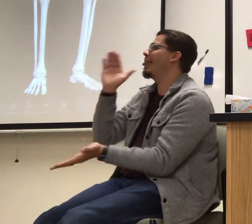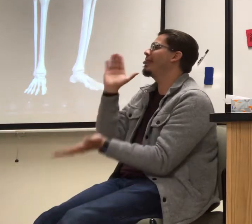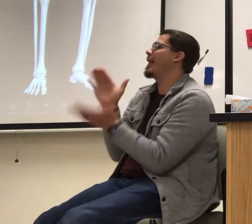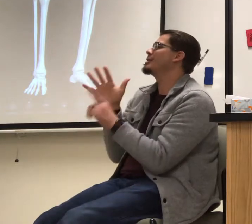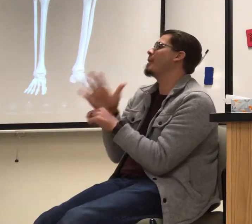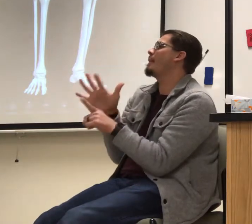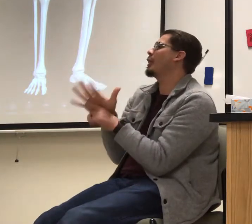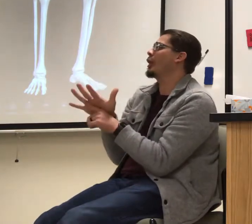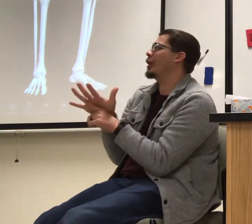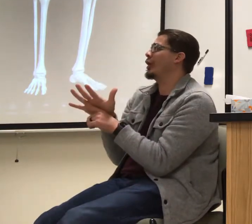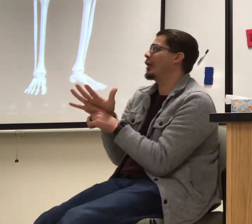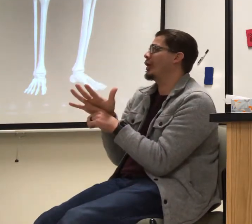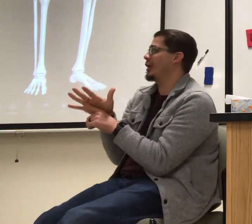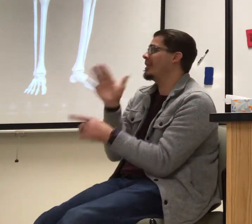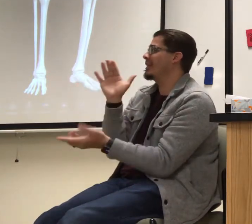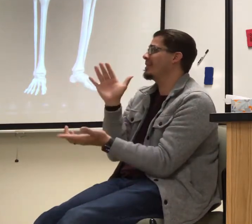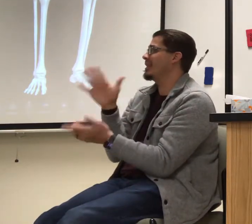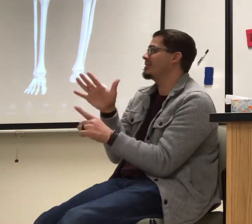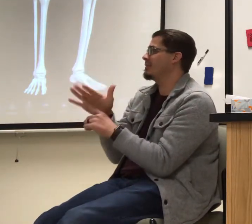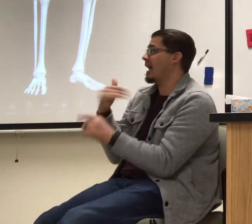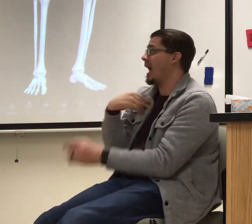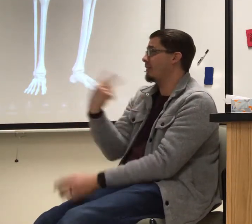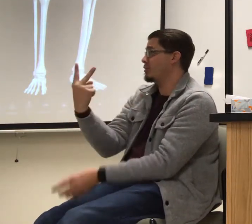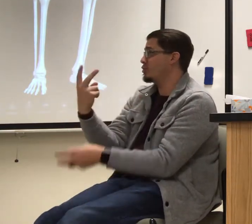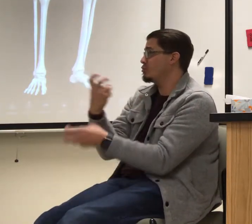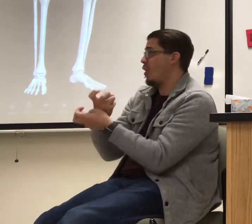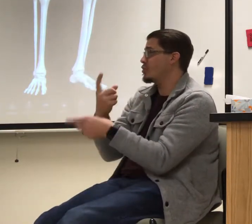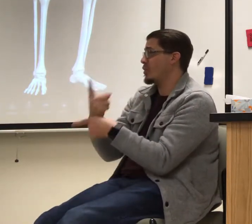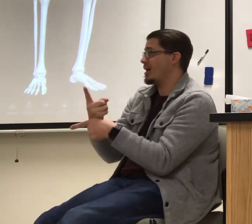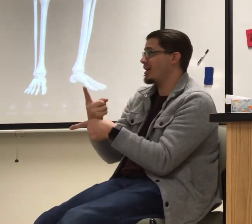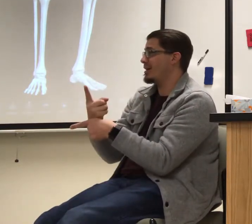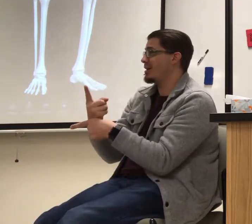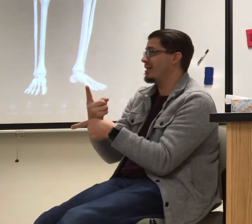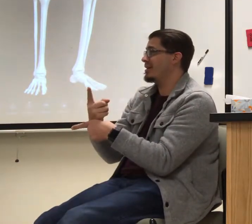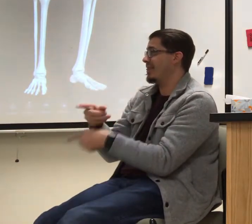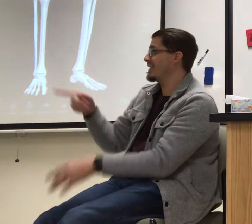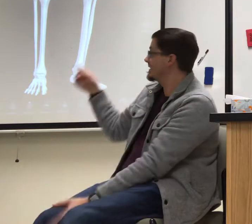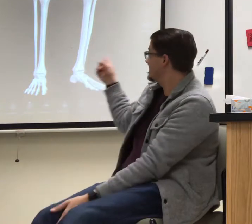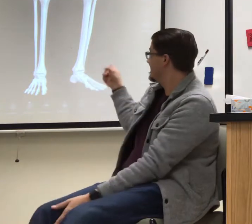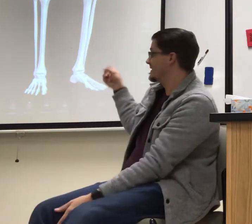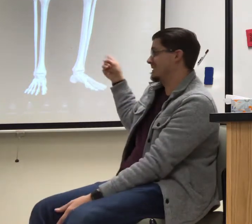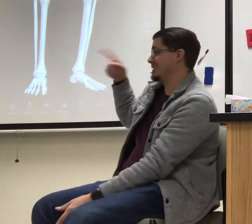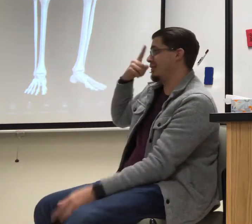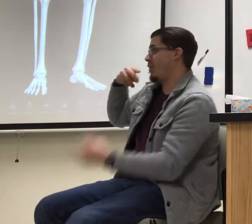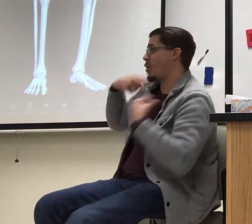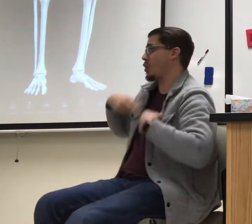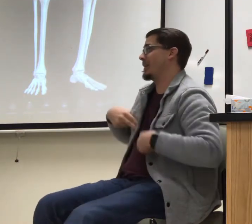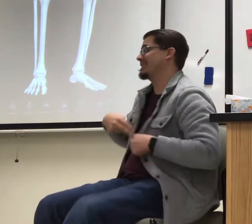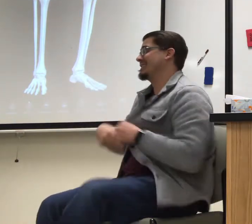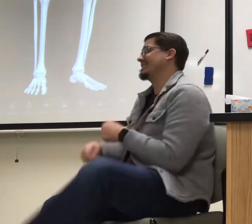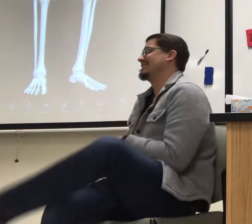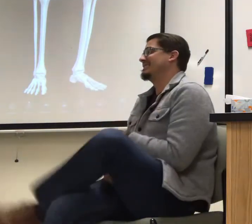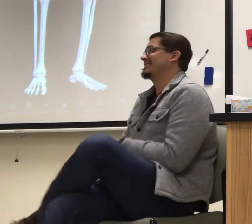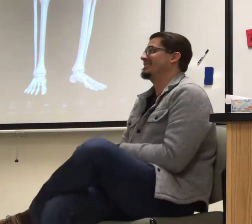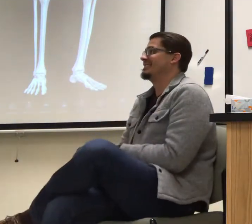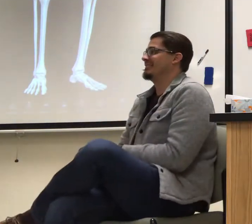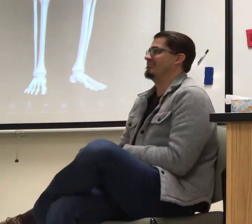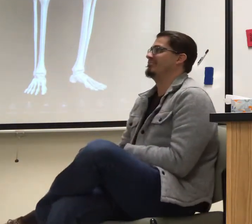popular, it's got 2 bones in it, doesn't it? That's this for us.